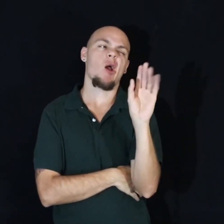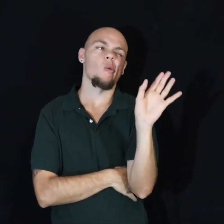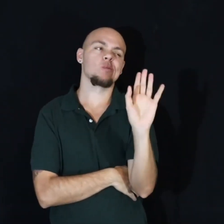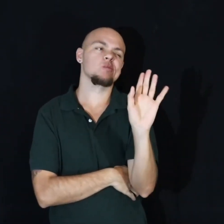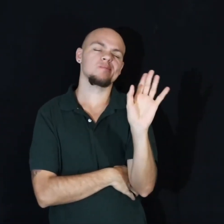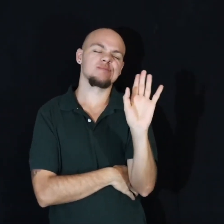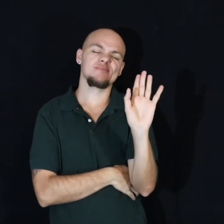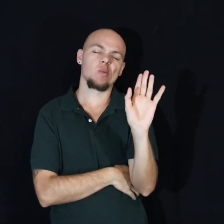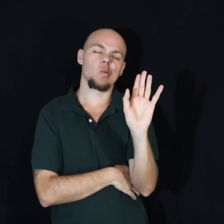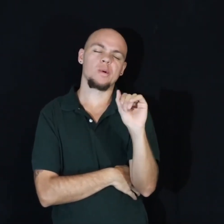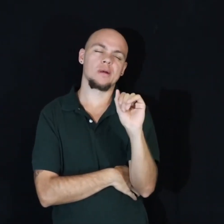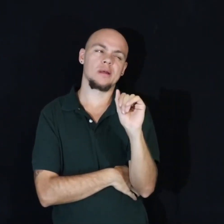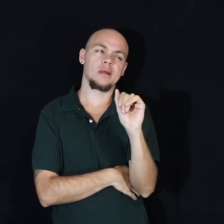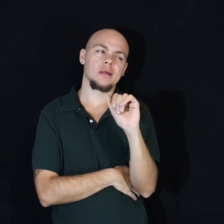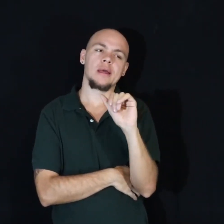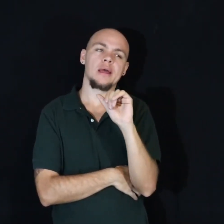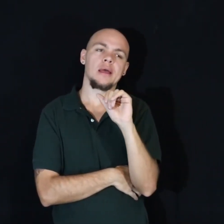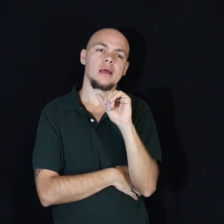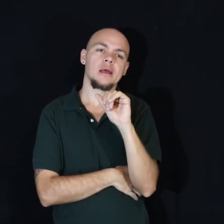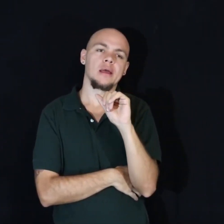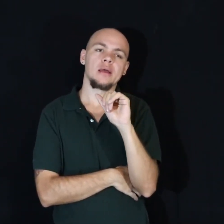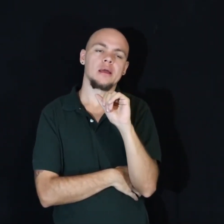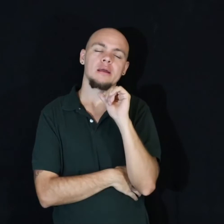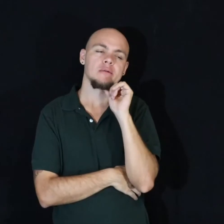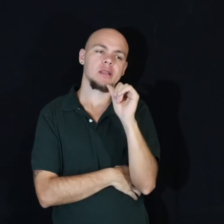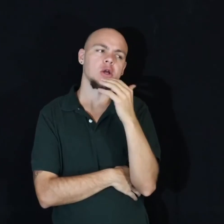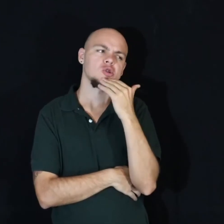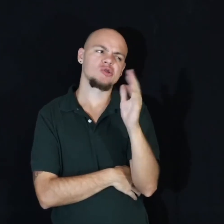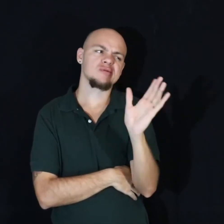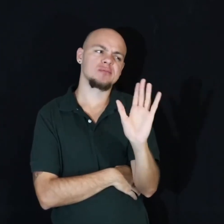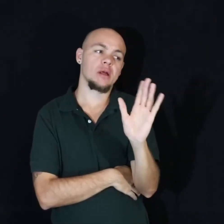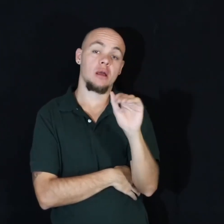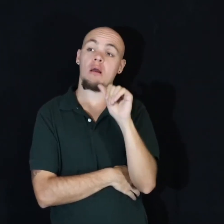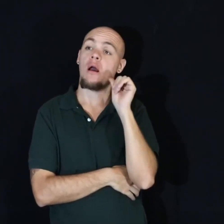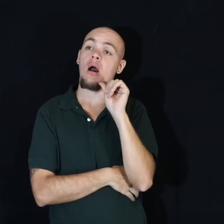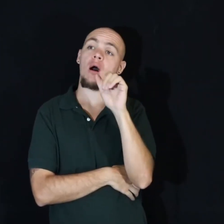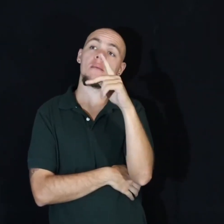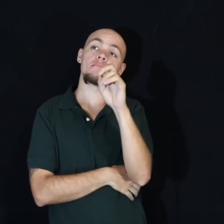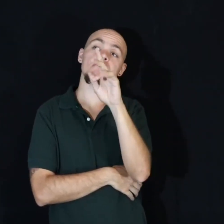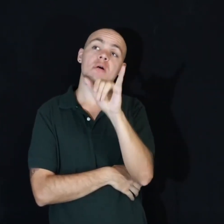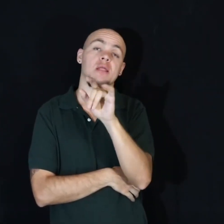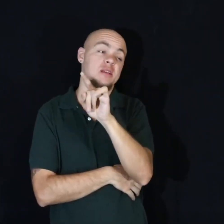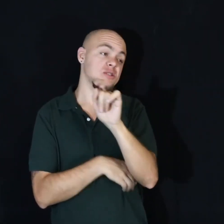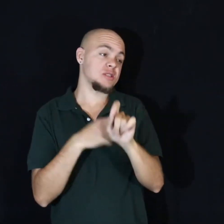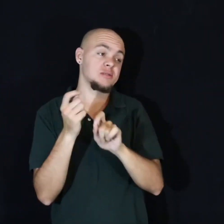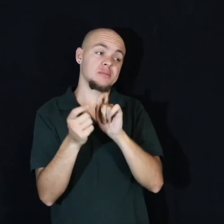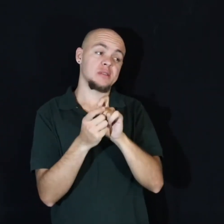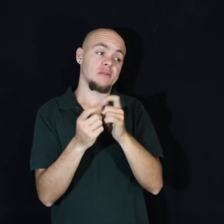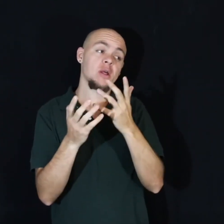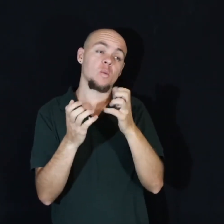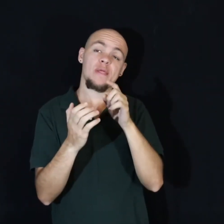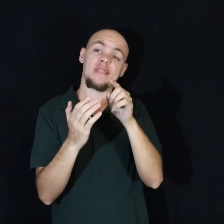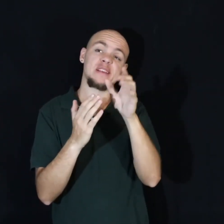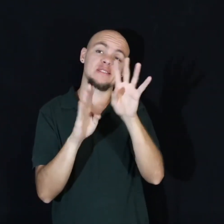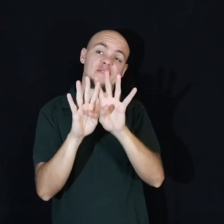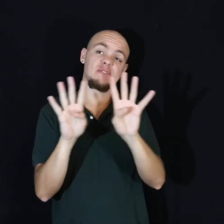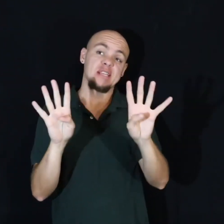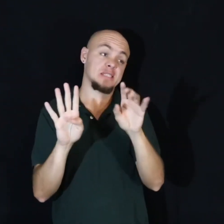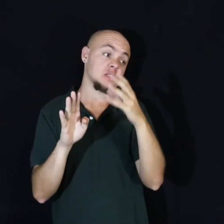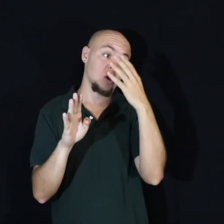No, I reckon it wouldn't hardly do, Ben. You see, Aunt Polly's awful particular about this fence, right here on the street, you know. But if